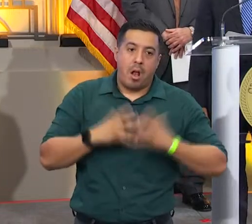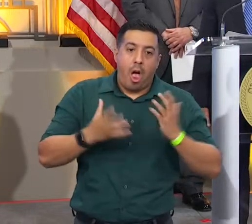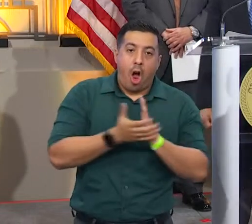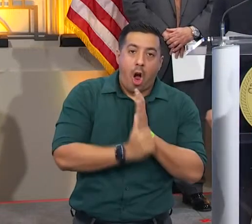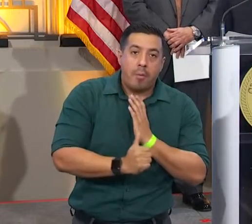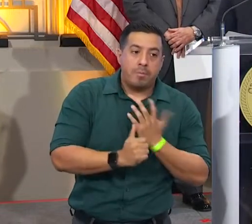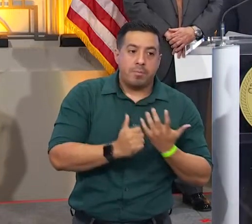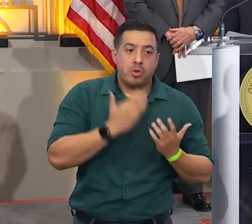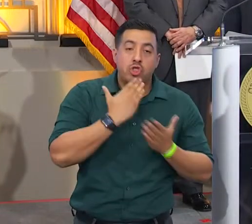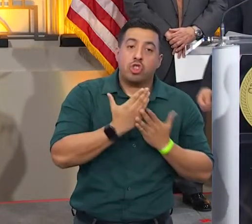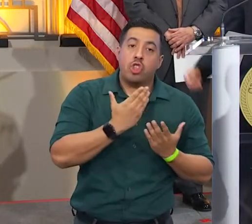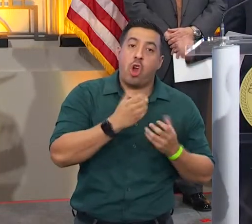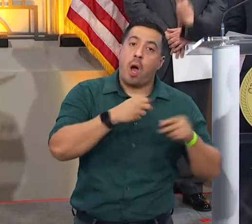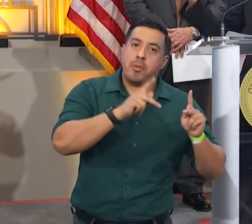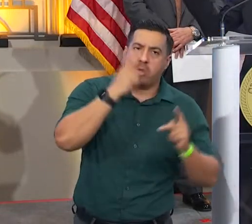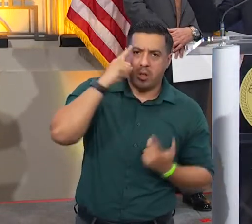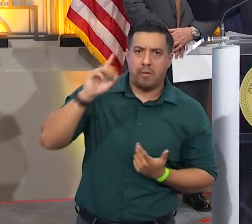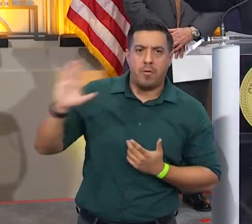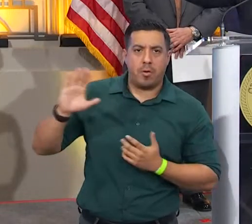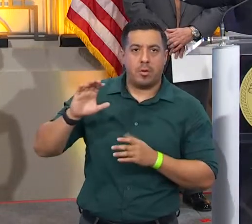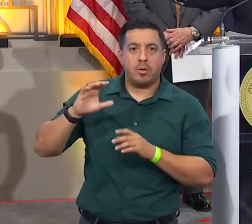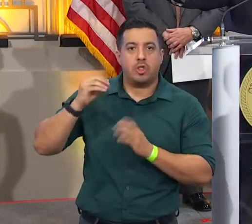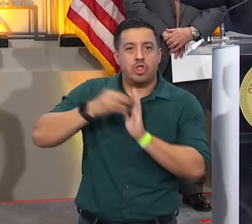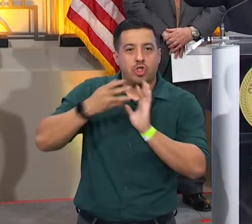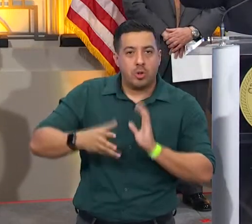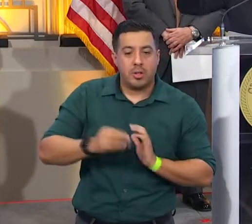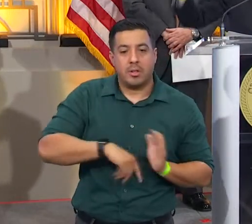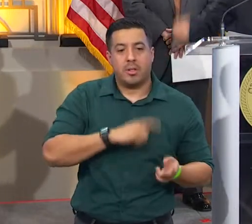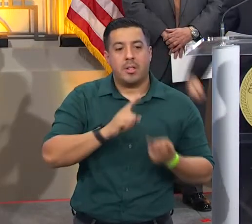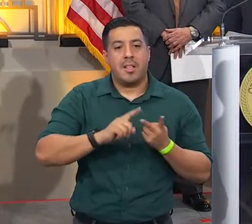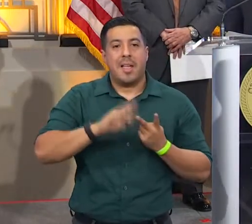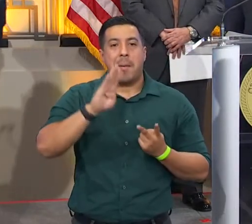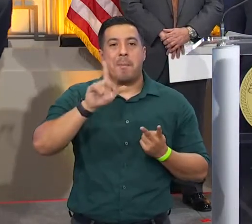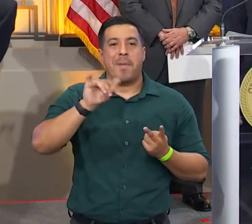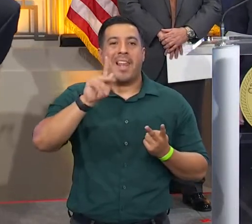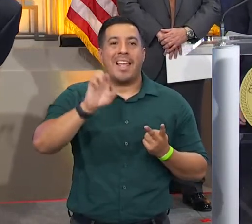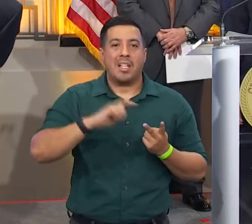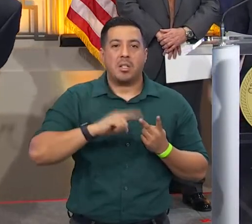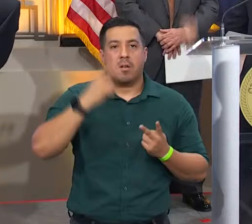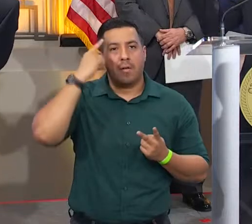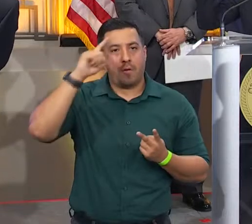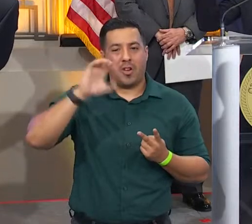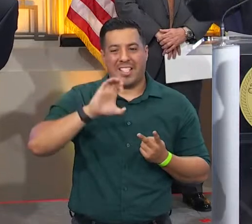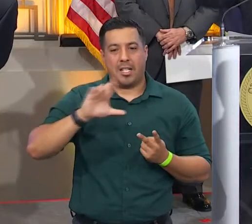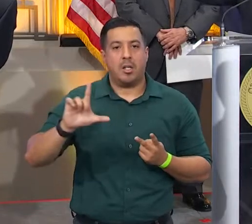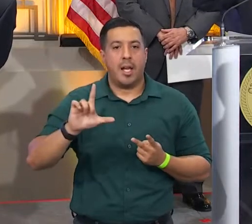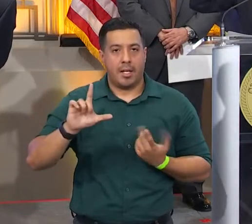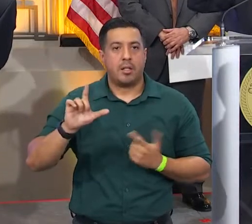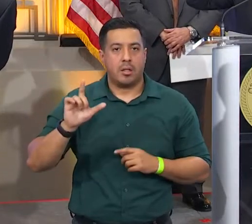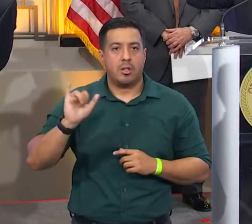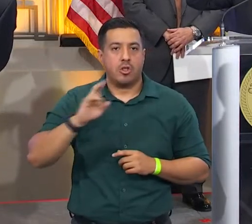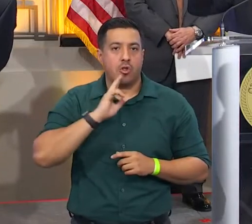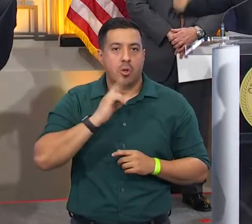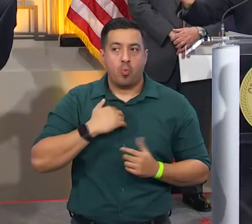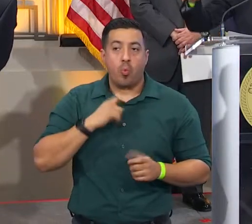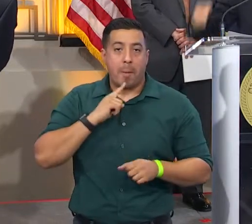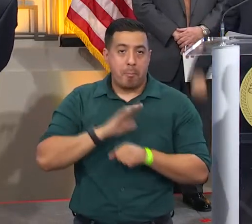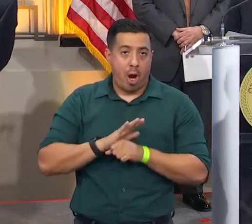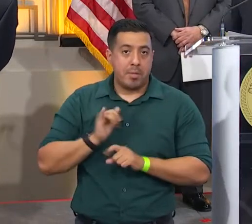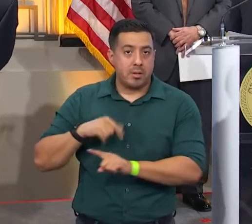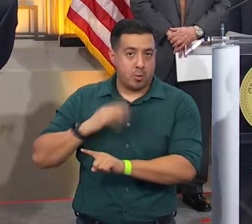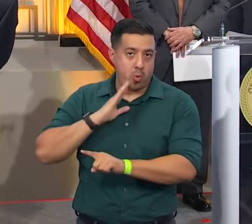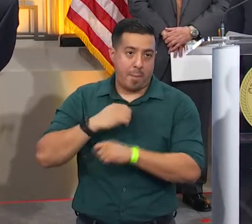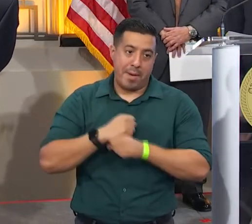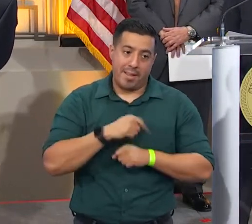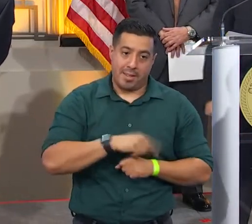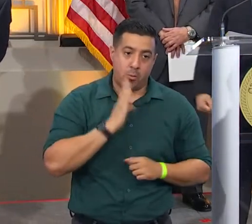for the students of Texas Southern. And of course, we have Dr. Ira Blake of the University of Houston Clear Lake. We promised Dr. Blake that we are going to